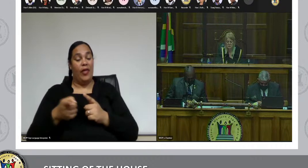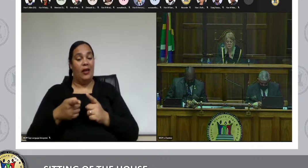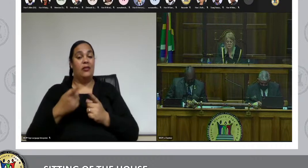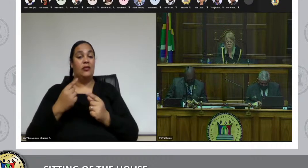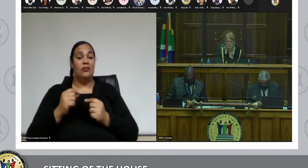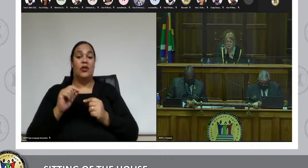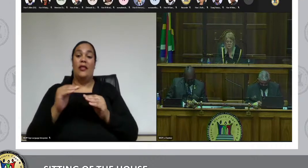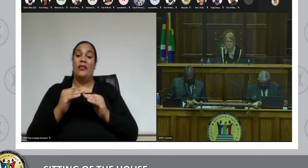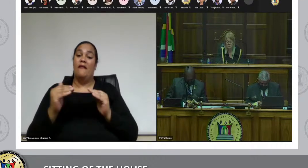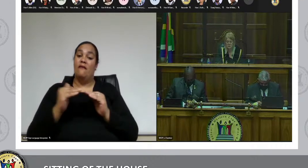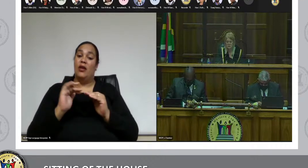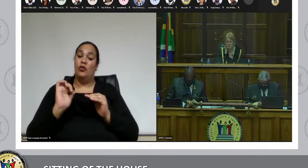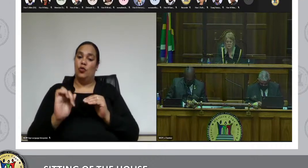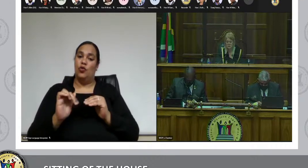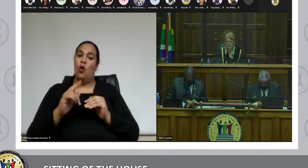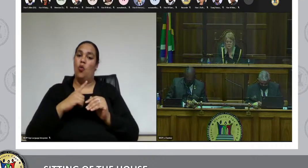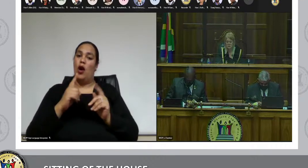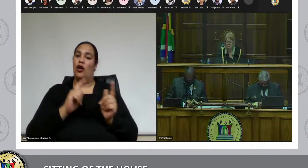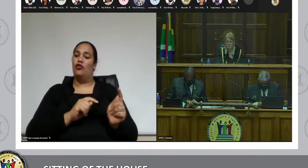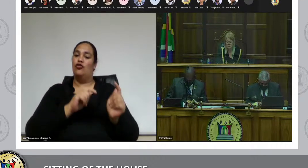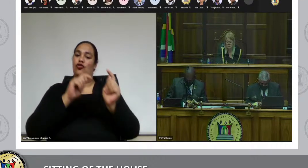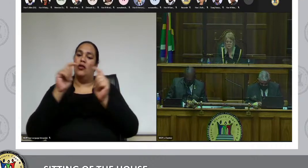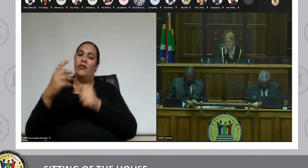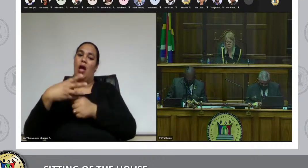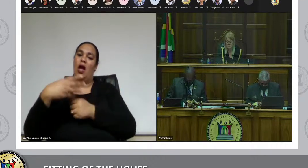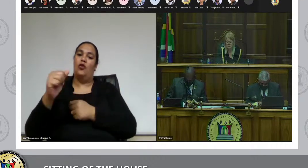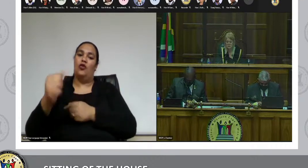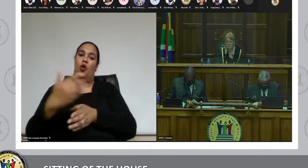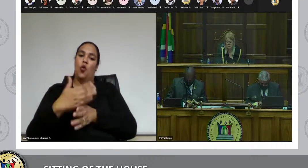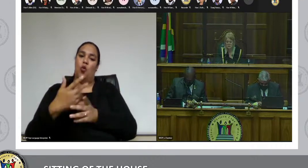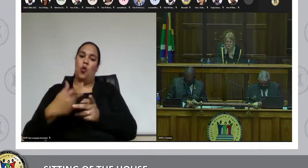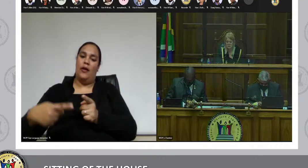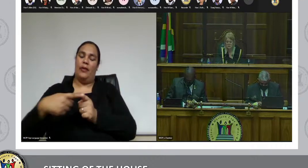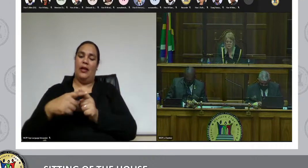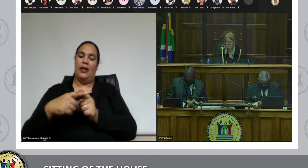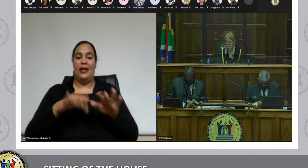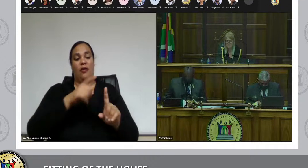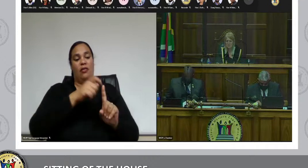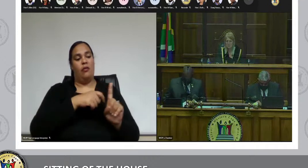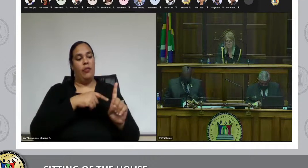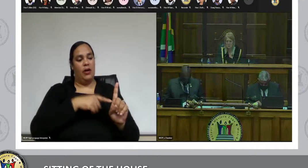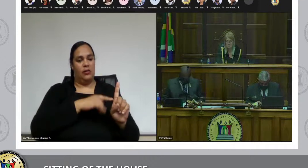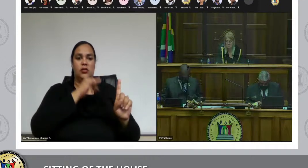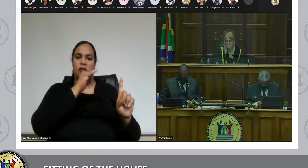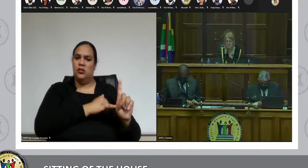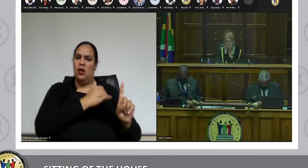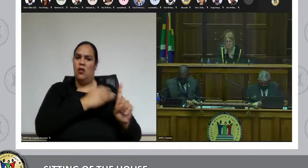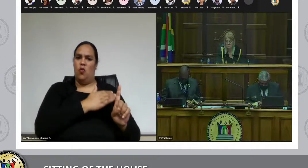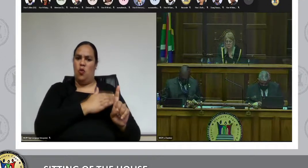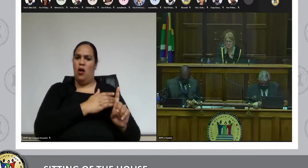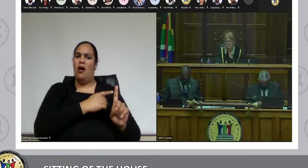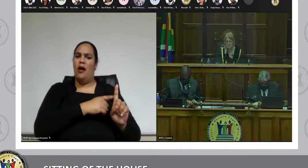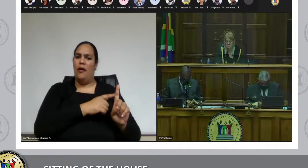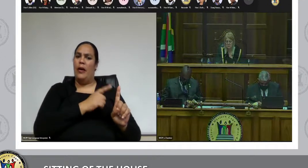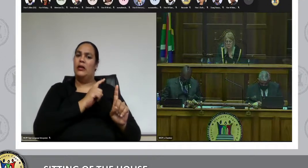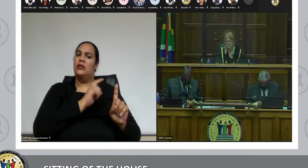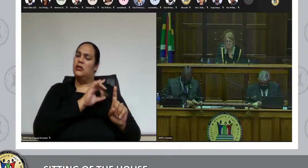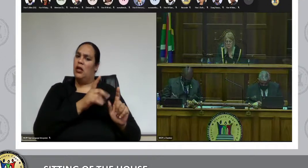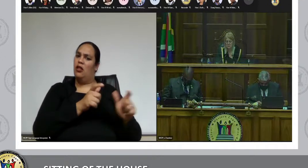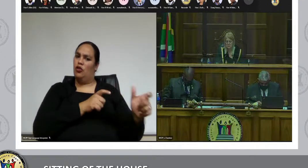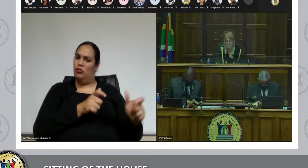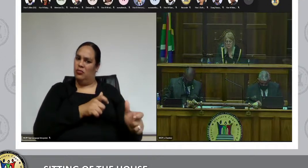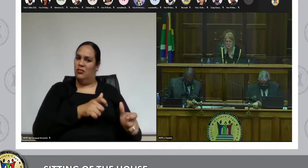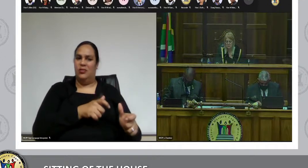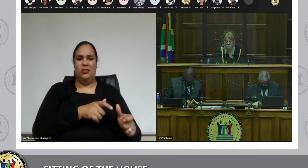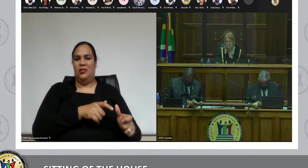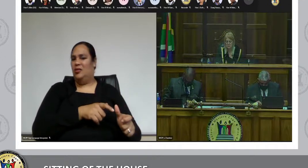their fairness, while transferring her out of her workplace and leaving the perpetrator in place and in charge, is